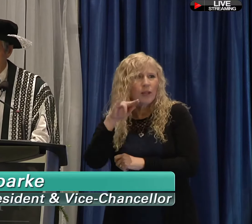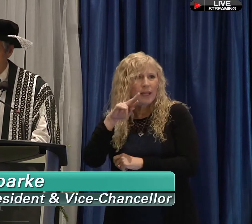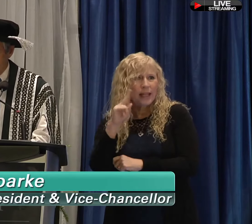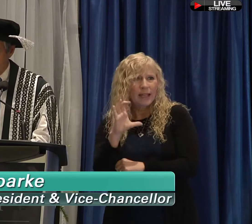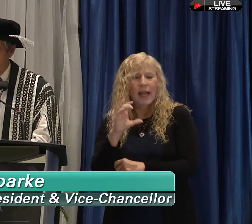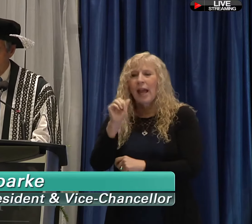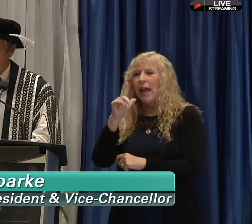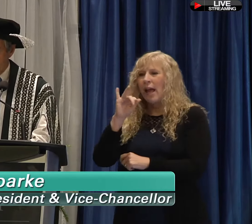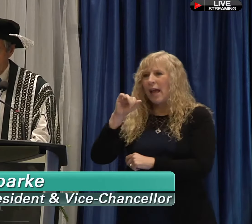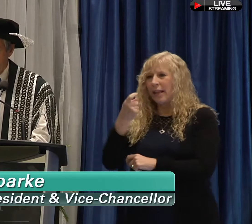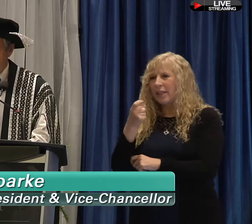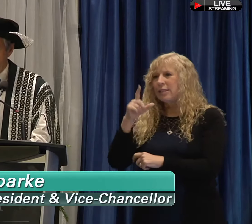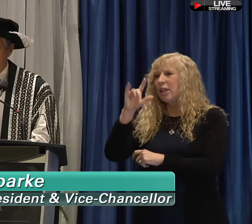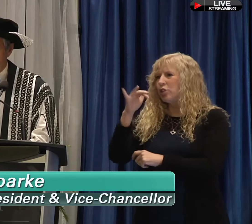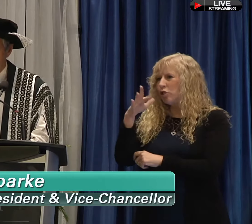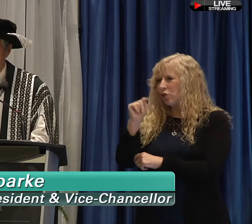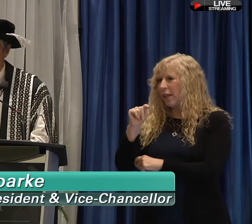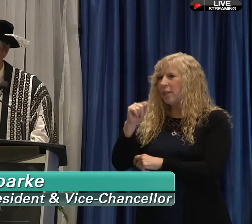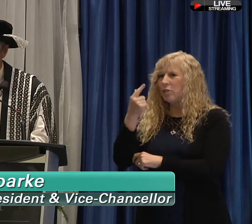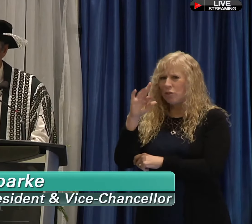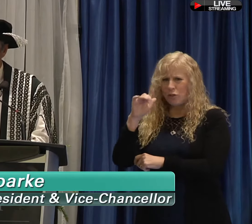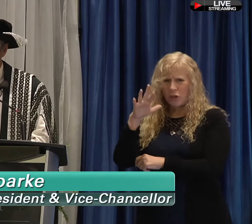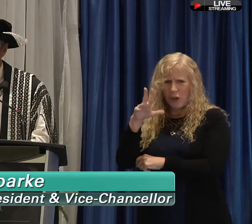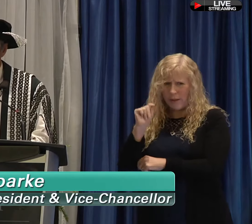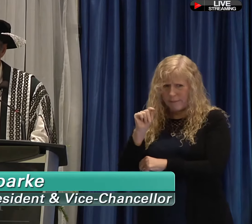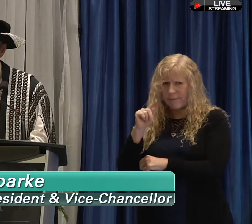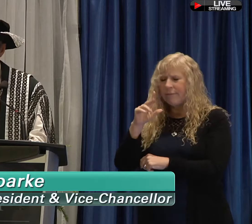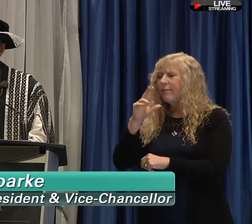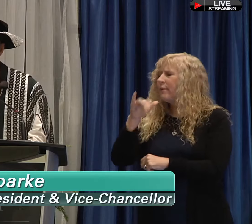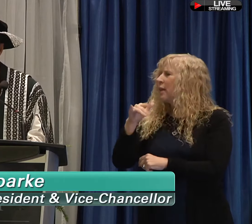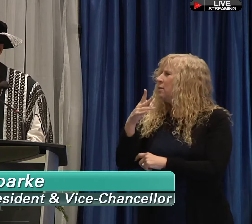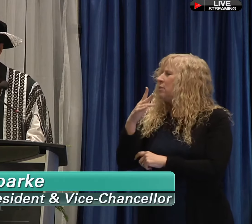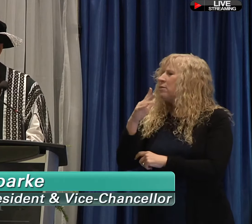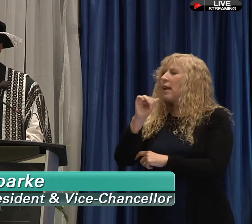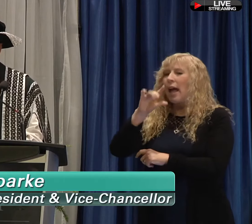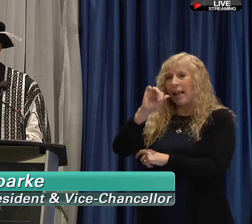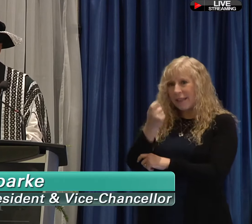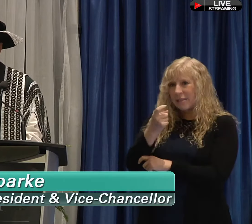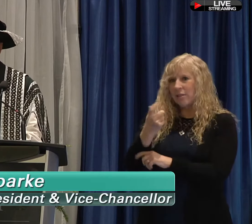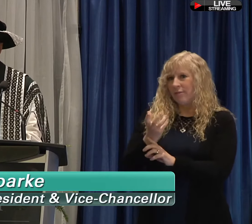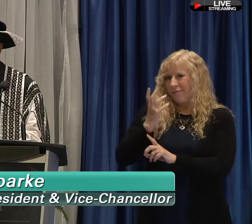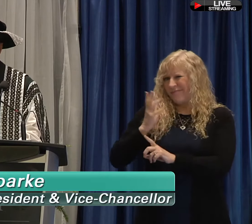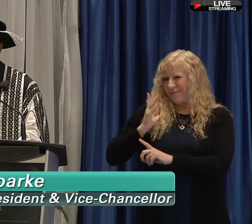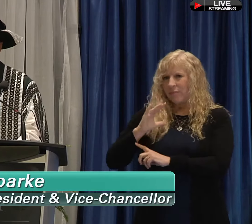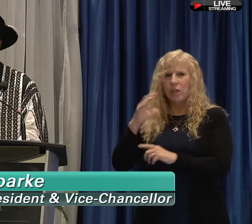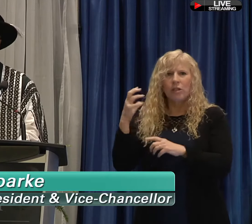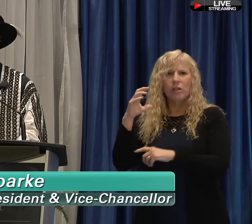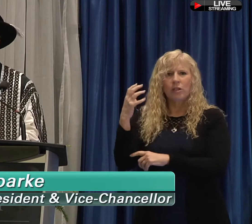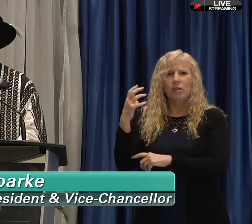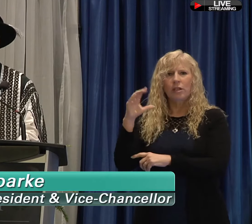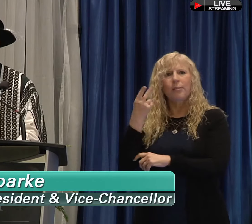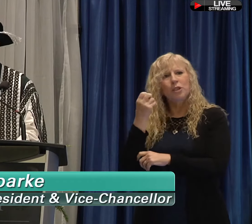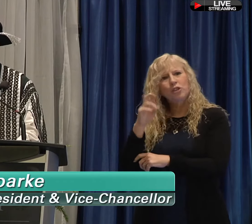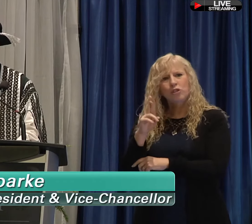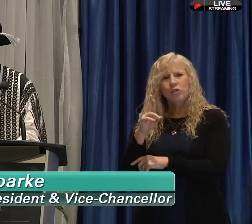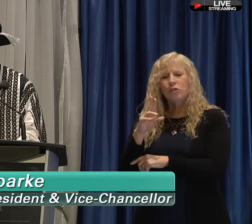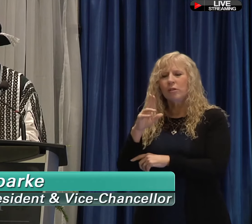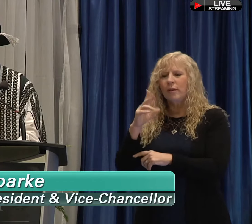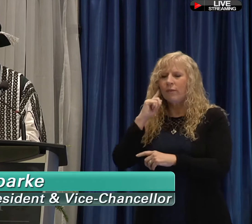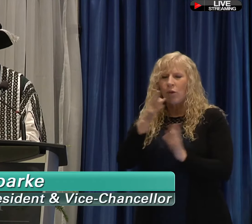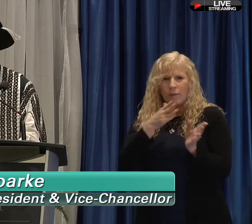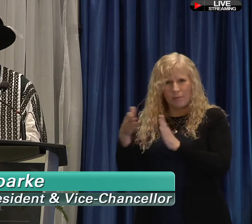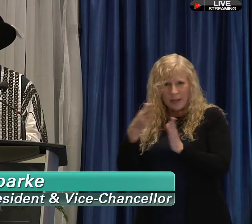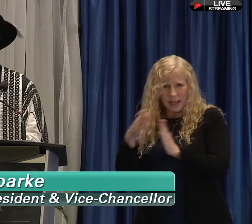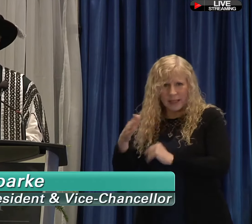Janet Georgeoff, Alex being the former Commissioner of Planning and Economic Development for the region